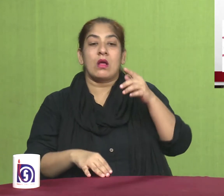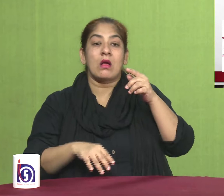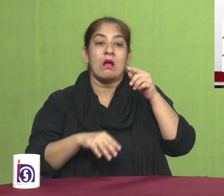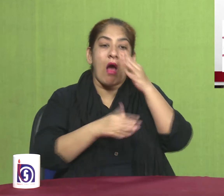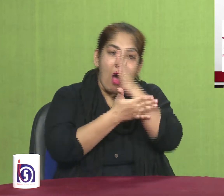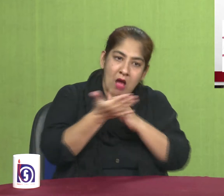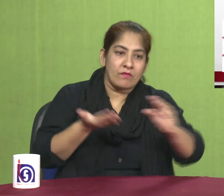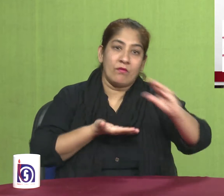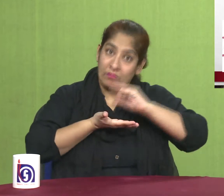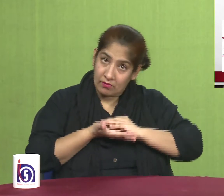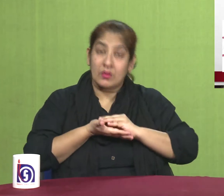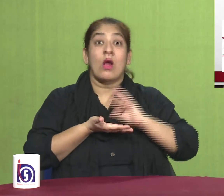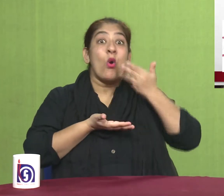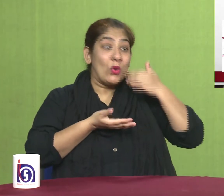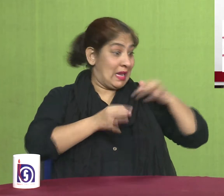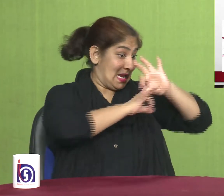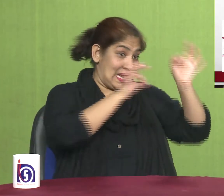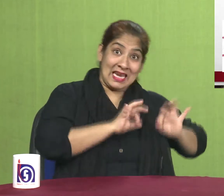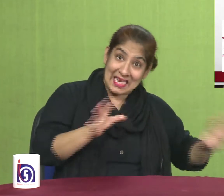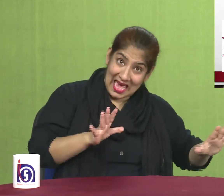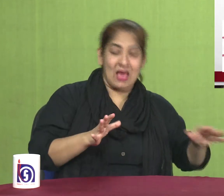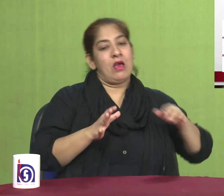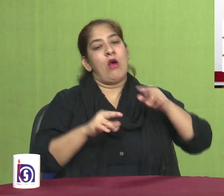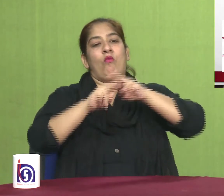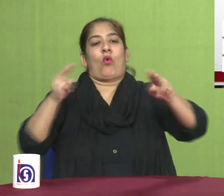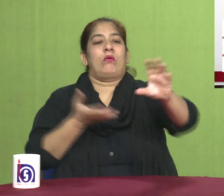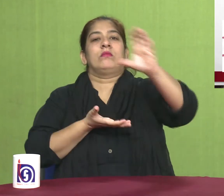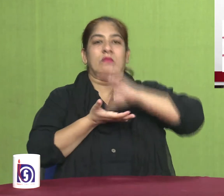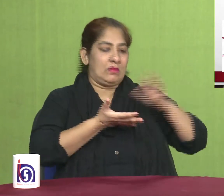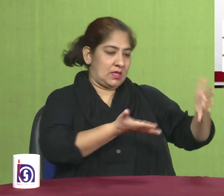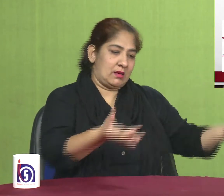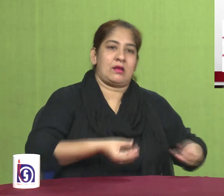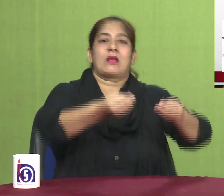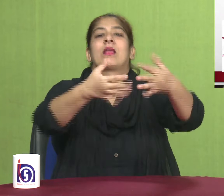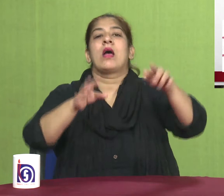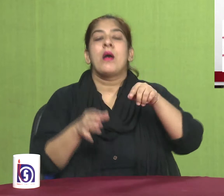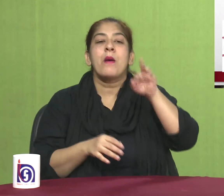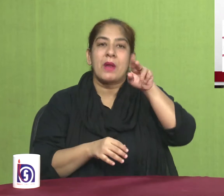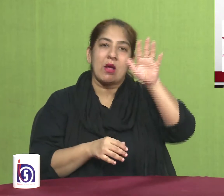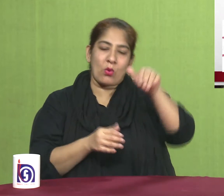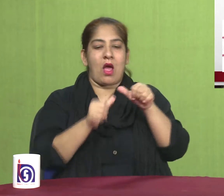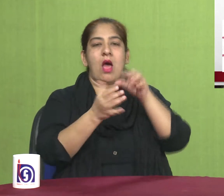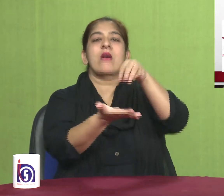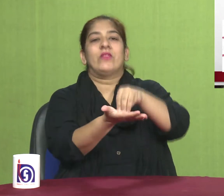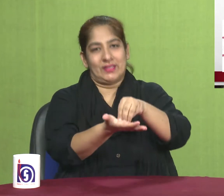me, only then I can give that product or item. So that is known